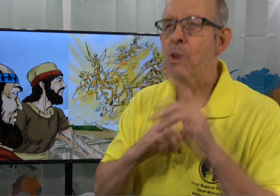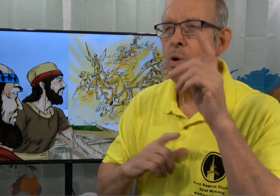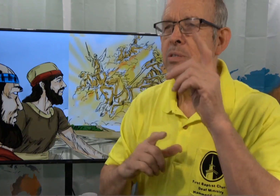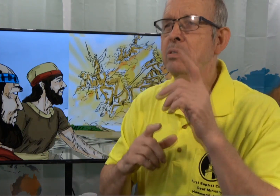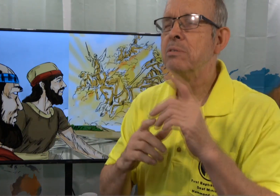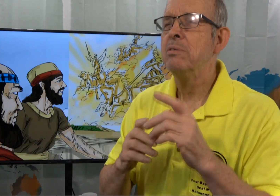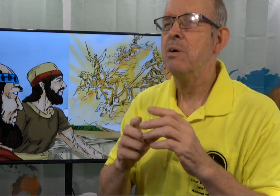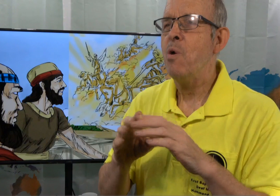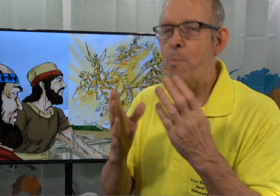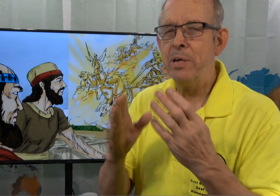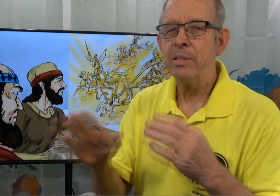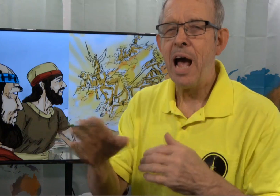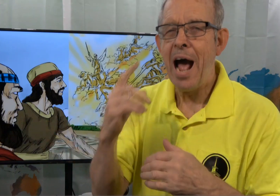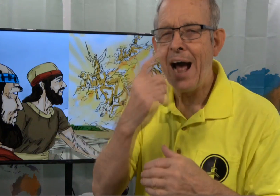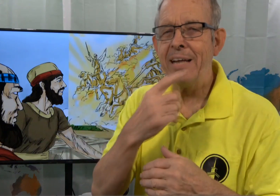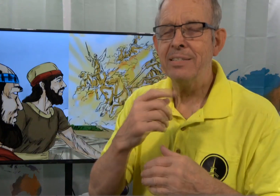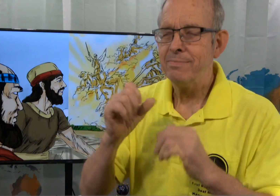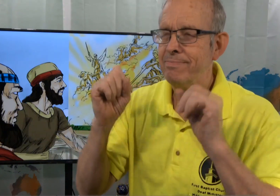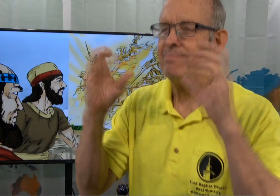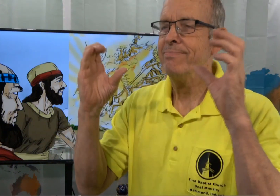Lord, open the eye.